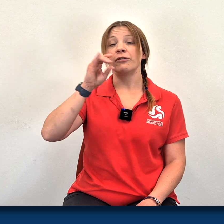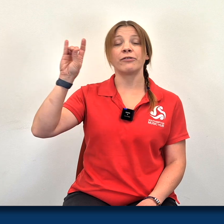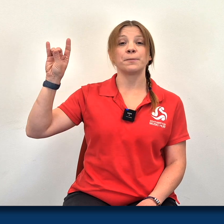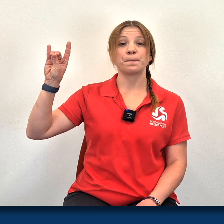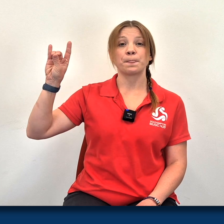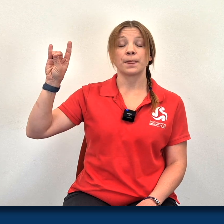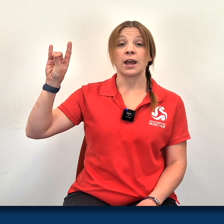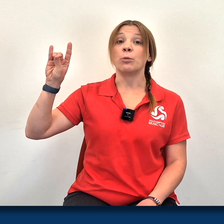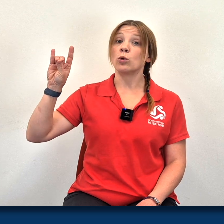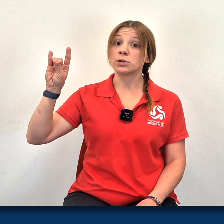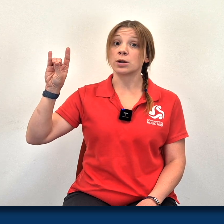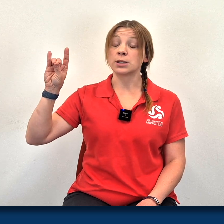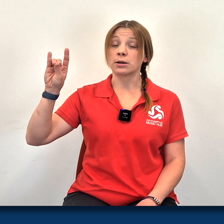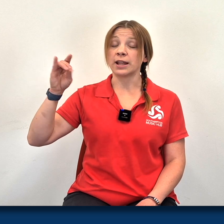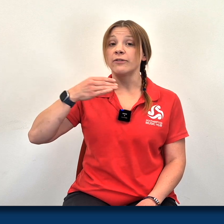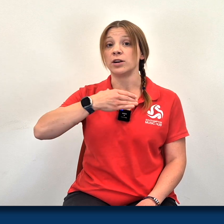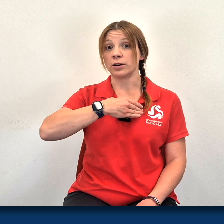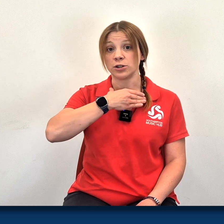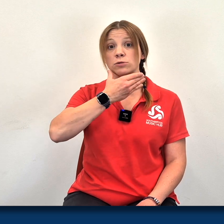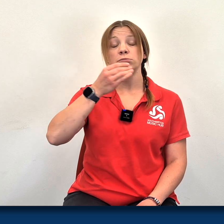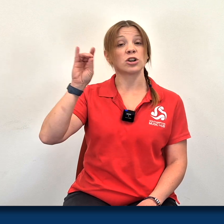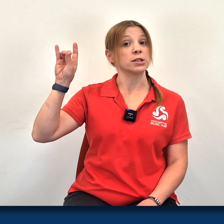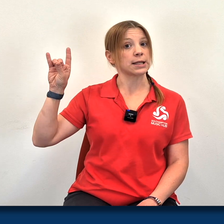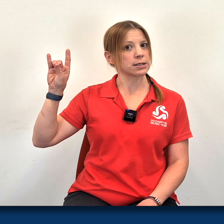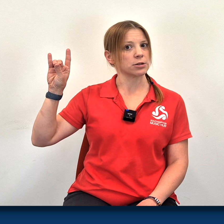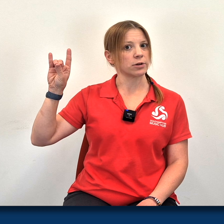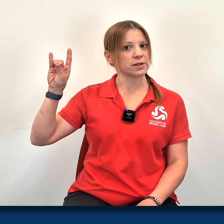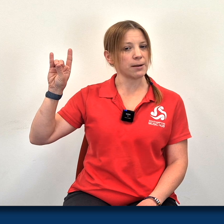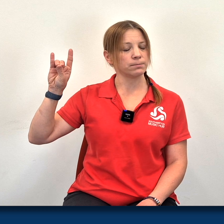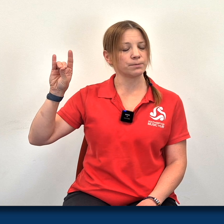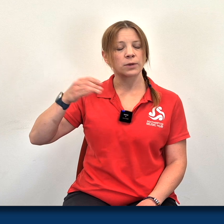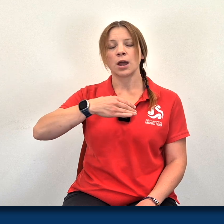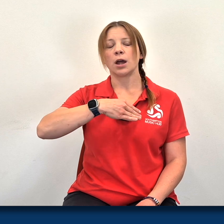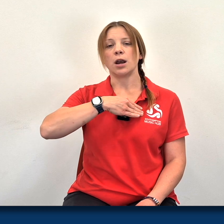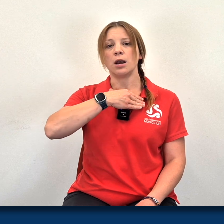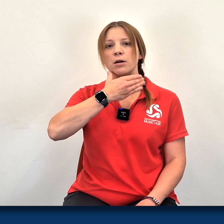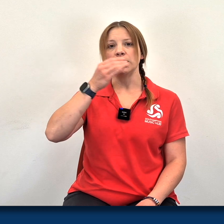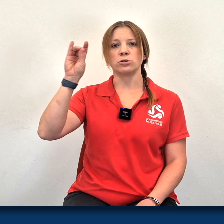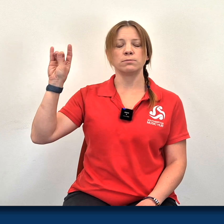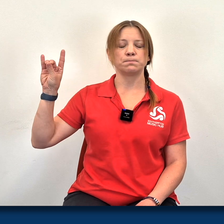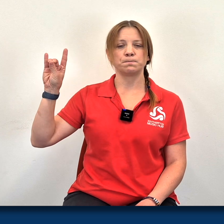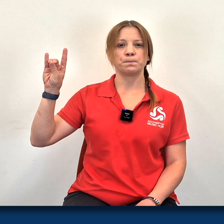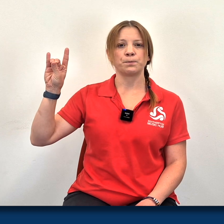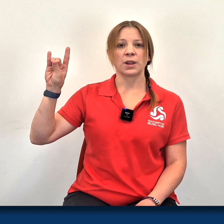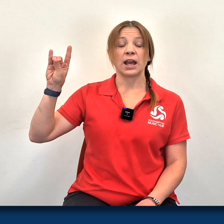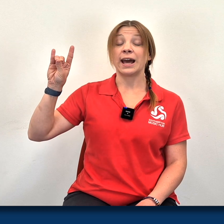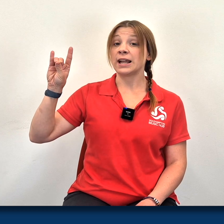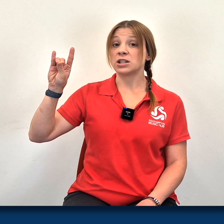giraffe, and we're also going to sign that for Nigel, because that's the giraffe's name, Nigel. And